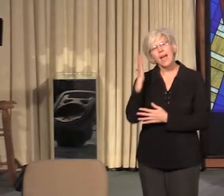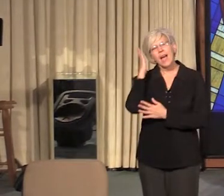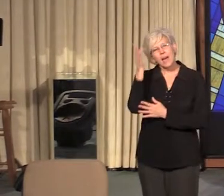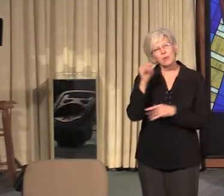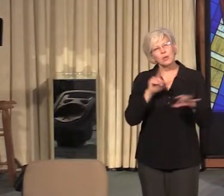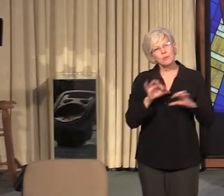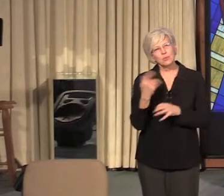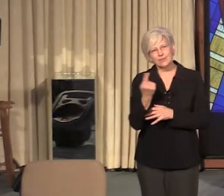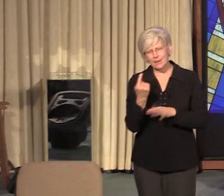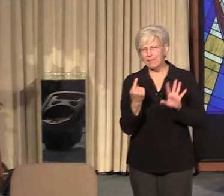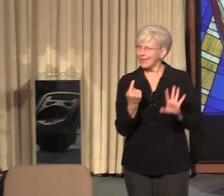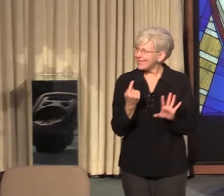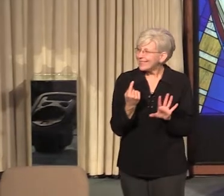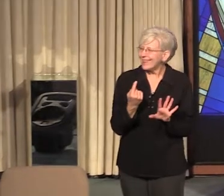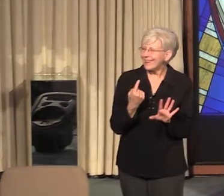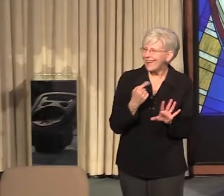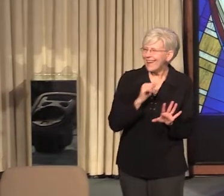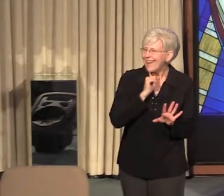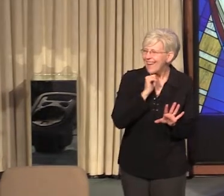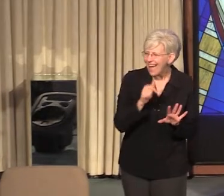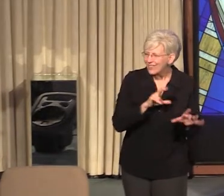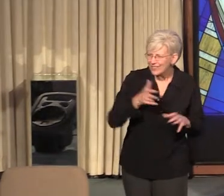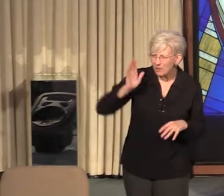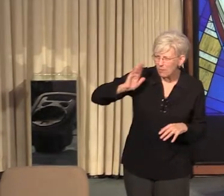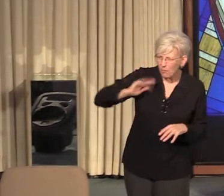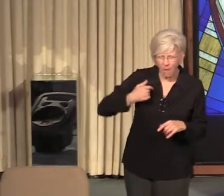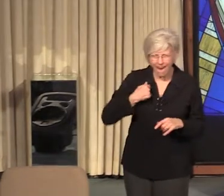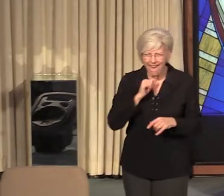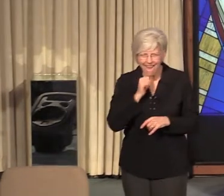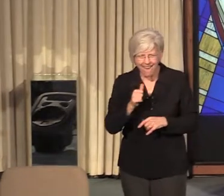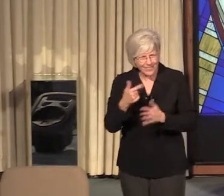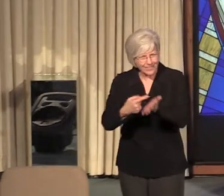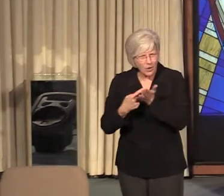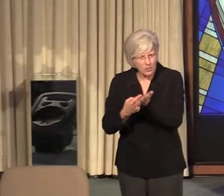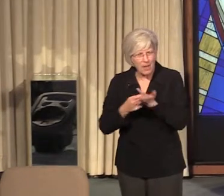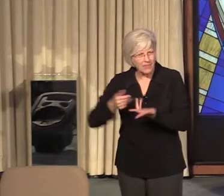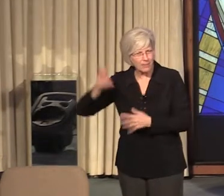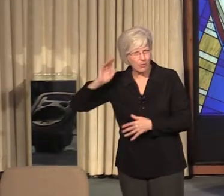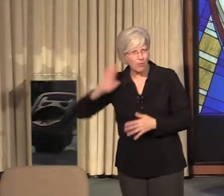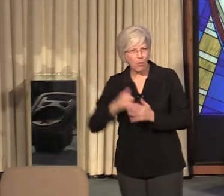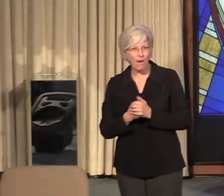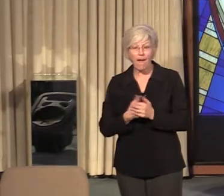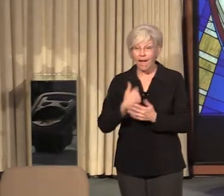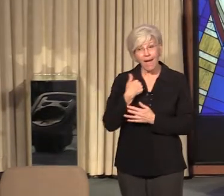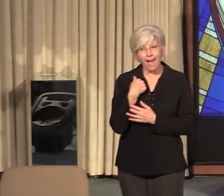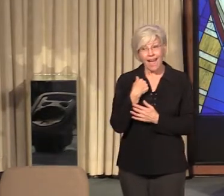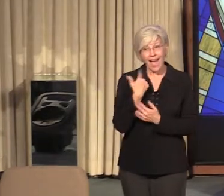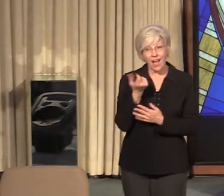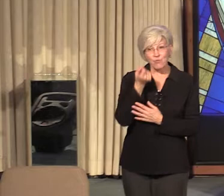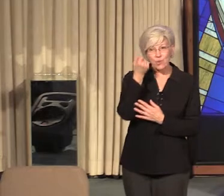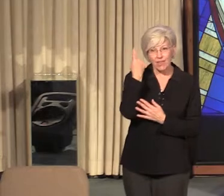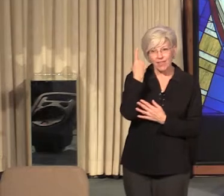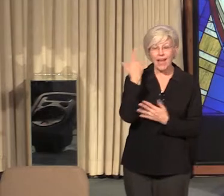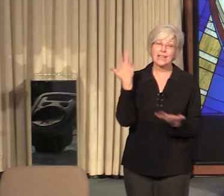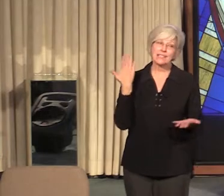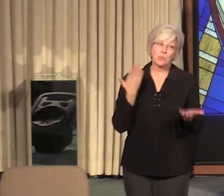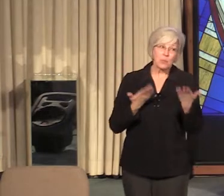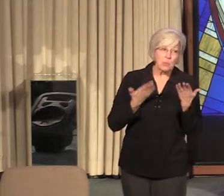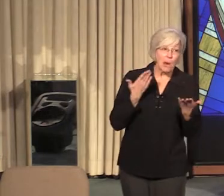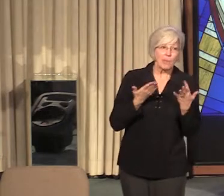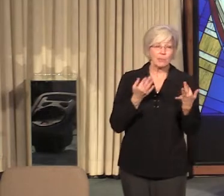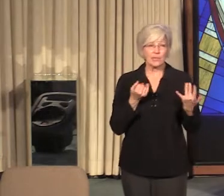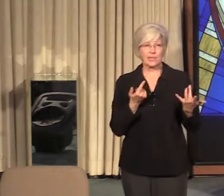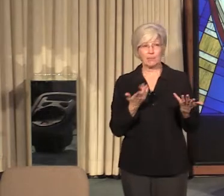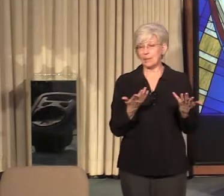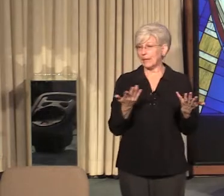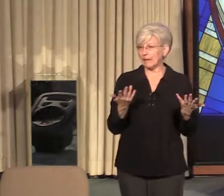something that I really haven't done before. I haven't talked about this before. I realize that it would probably be uncommon for you to walk